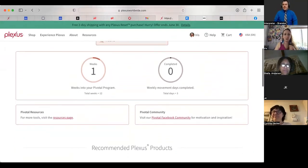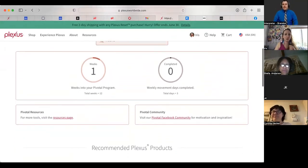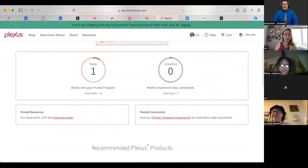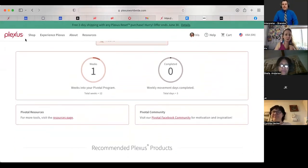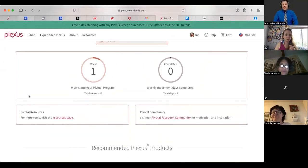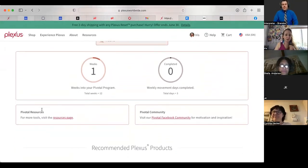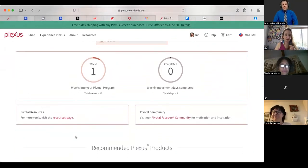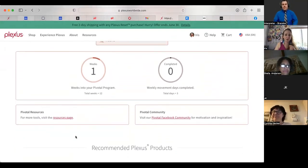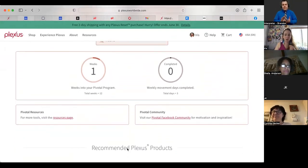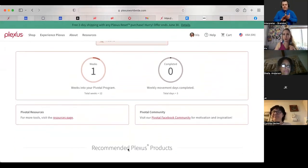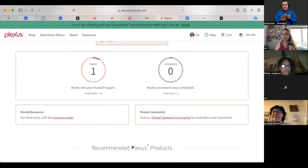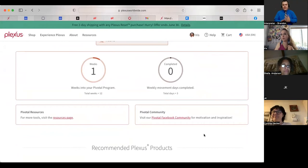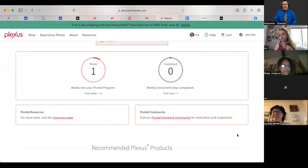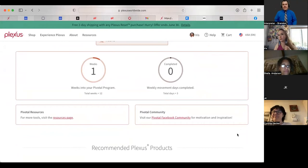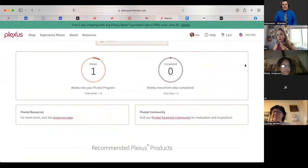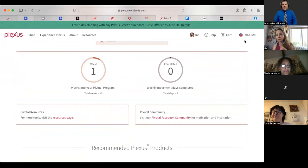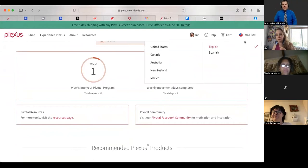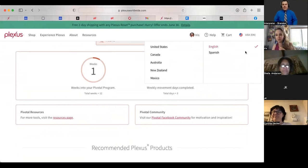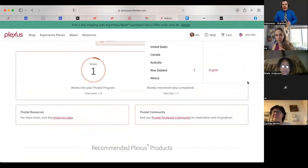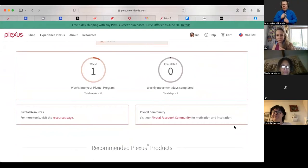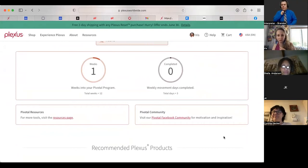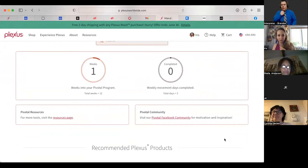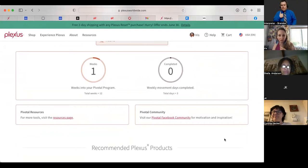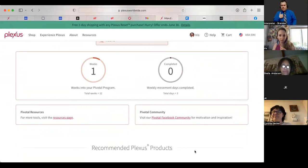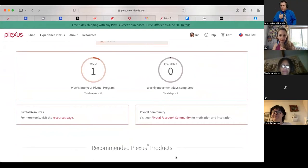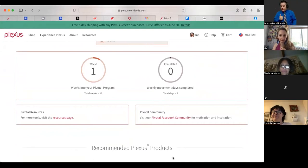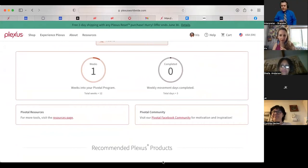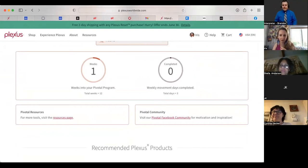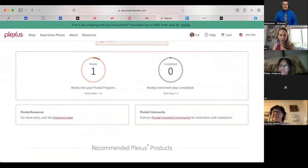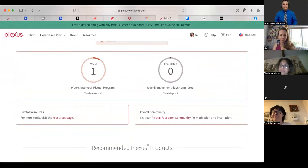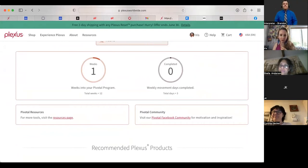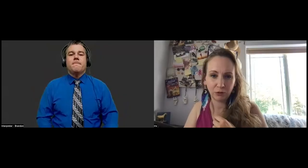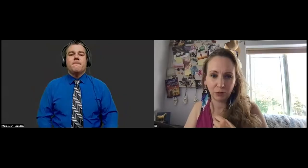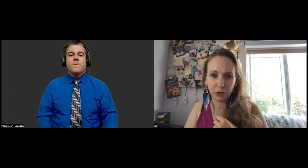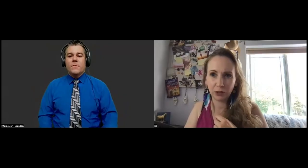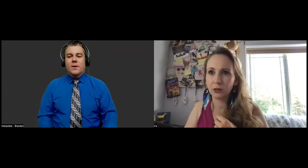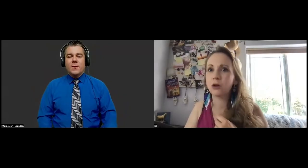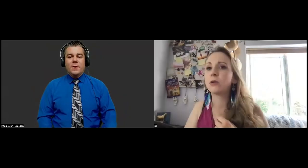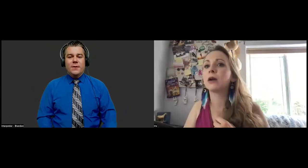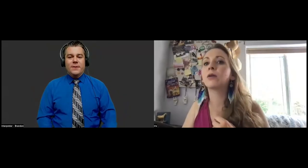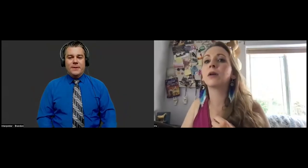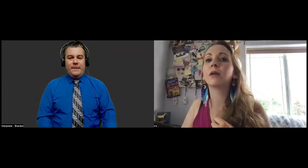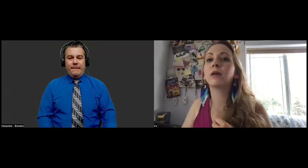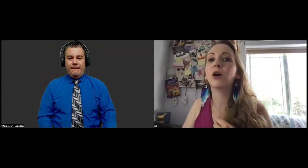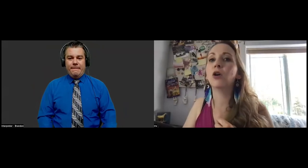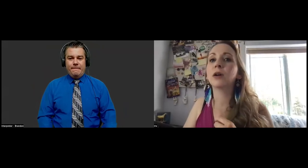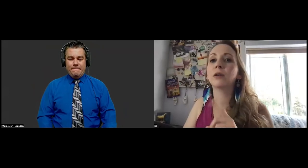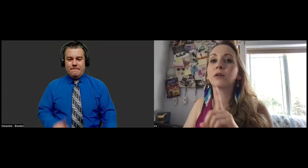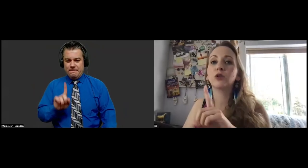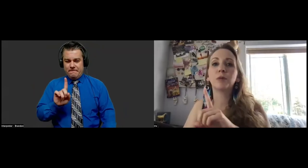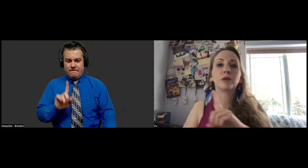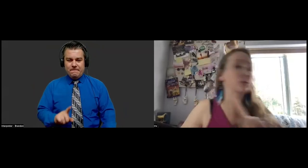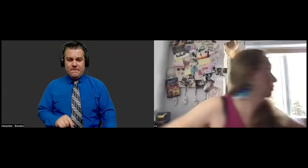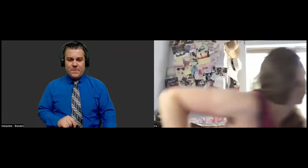My apologies. I don't even know how to mute myself right now. I think I have to stop screen sharing. Okay, hold on. Hold